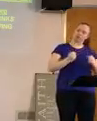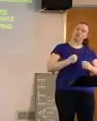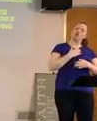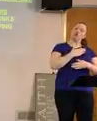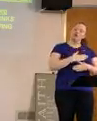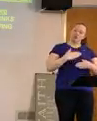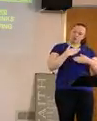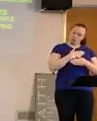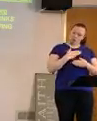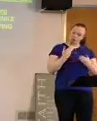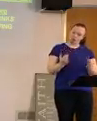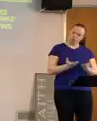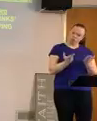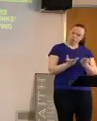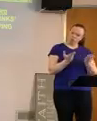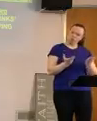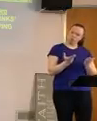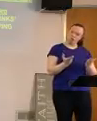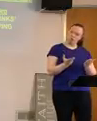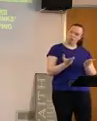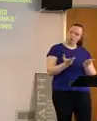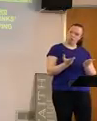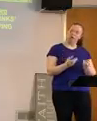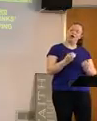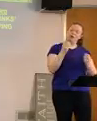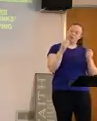you. We take this opportunity to